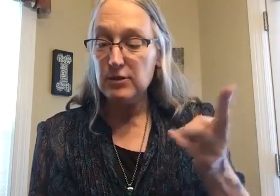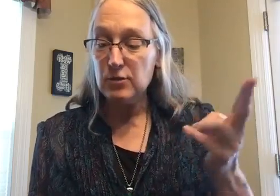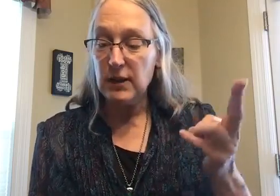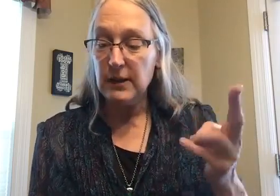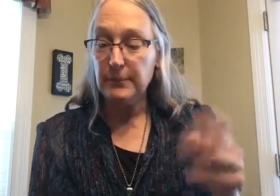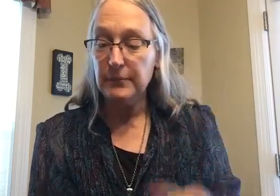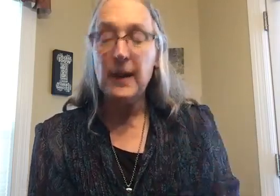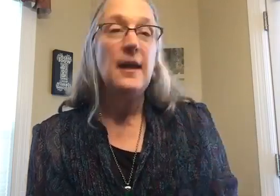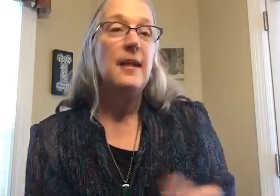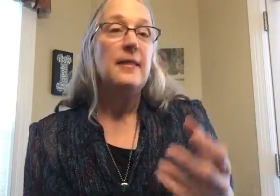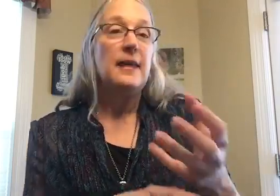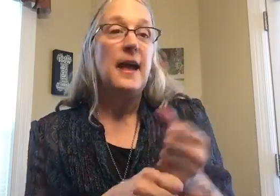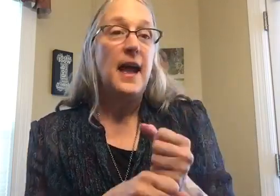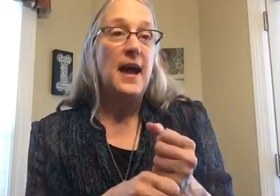history. They had